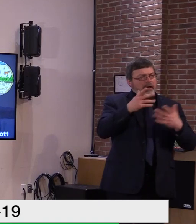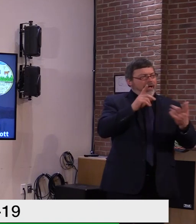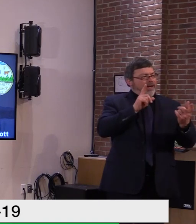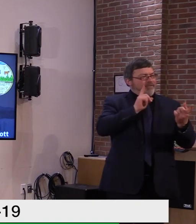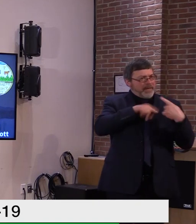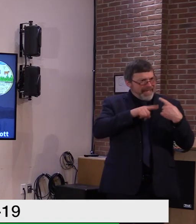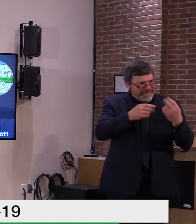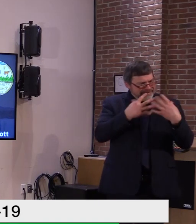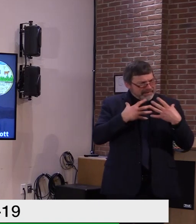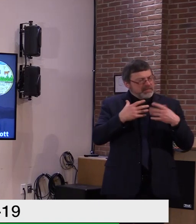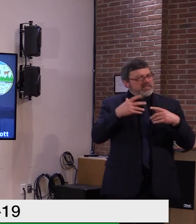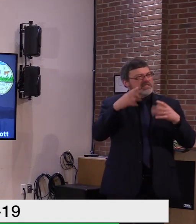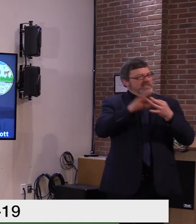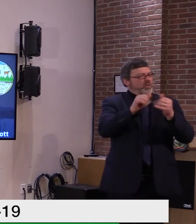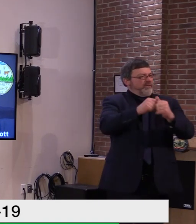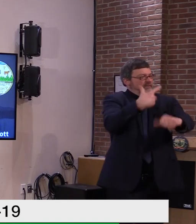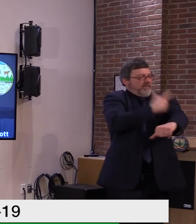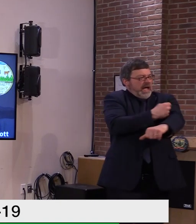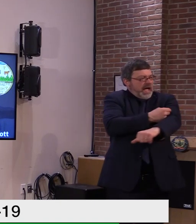chronic conditions